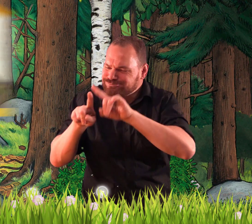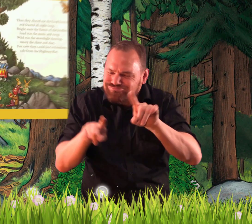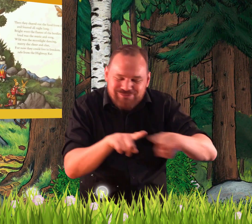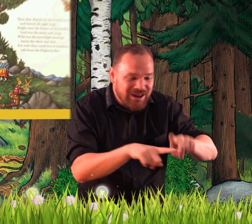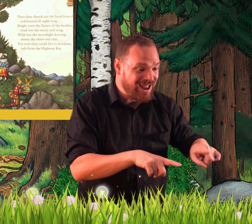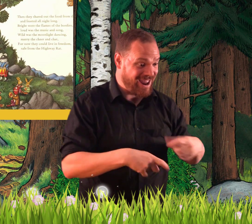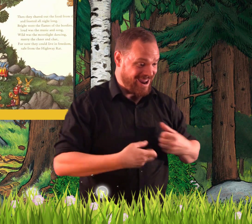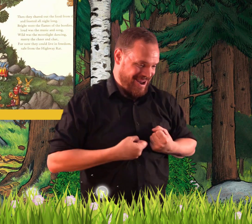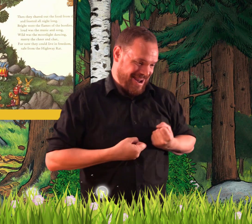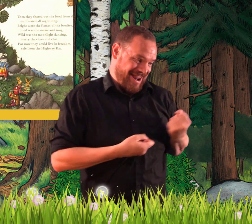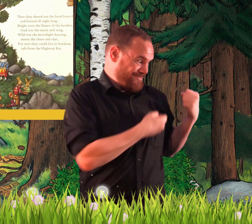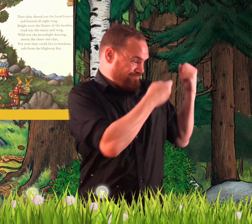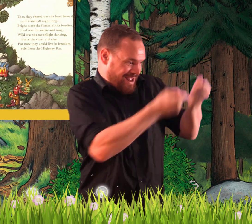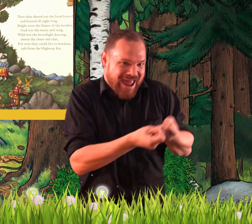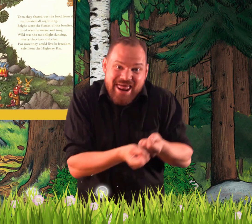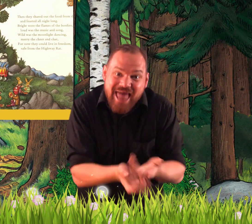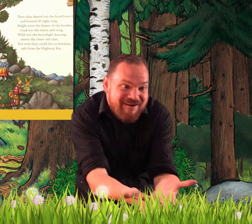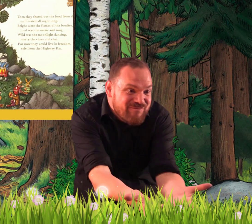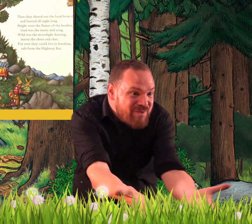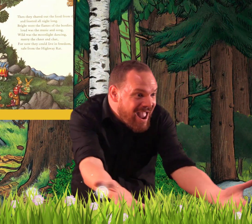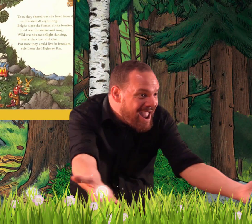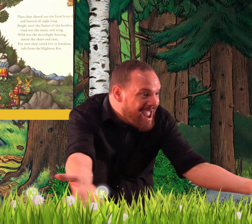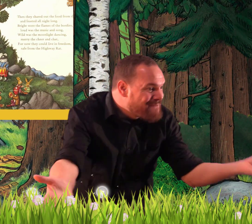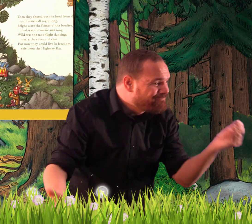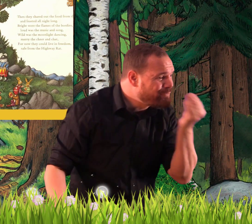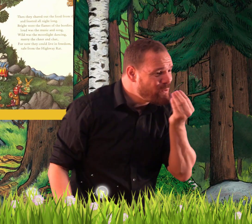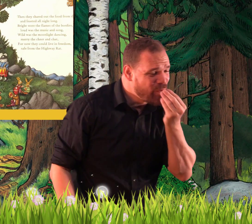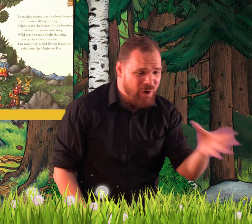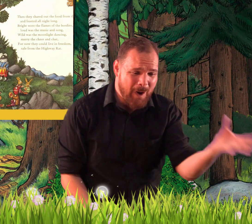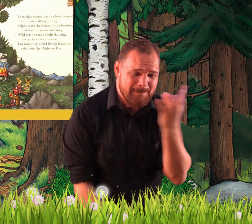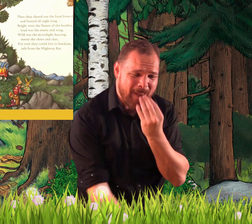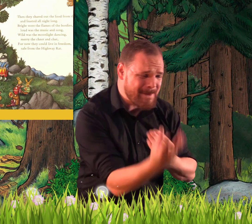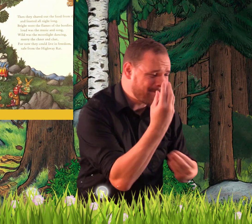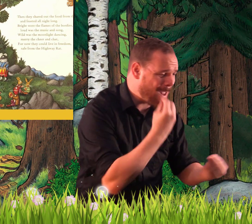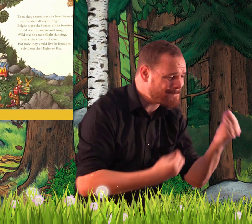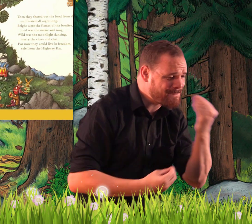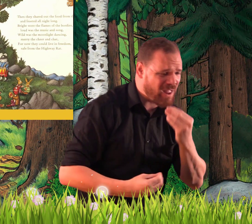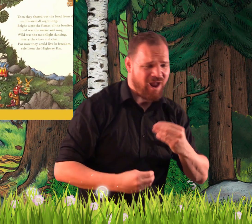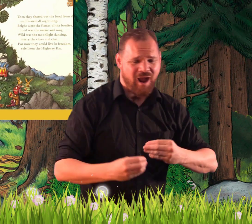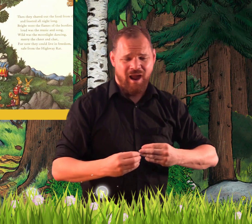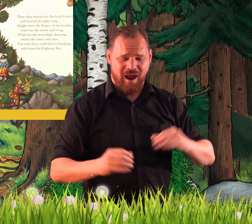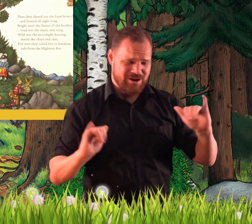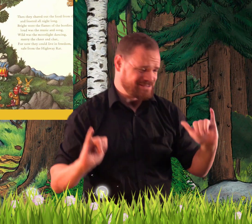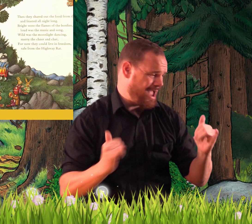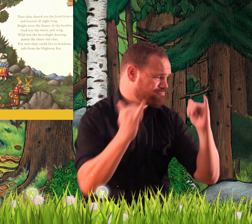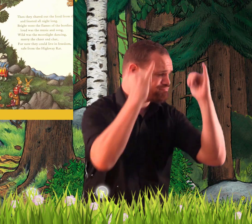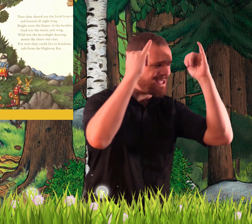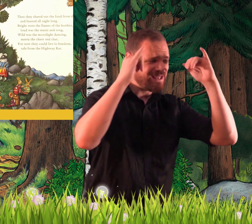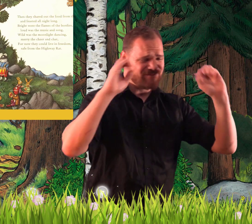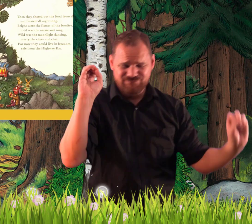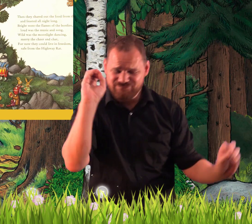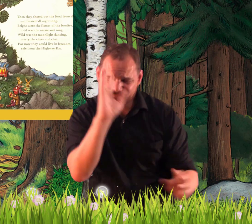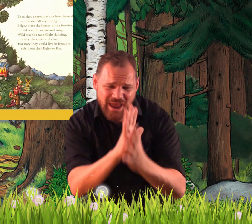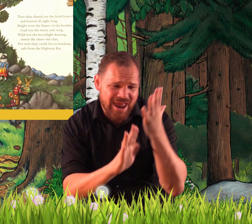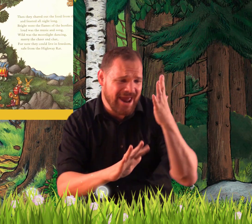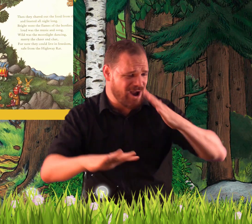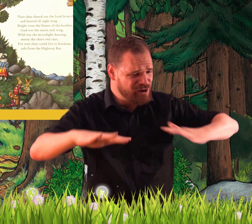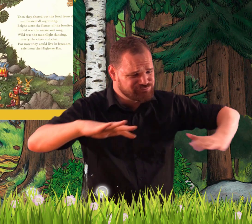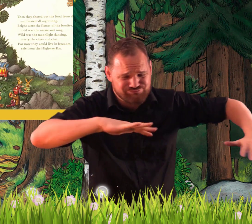to her hungry friends. All the animals were there, and they shared out all of the food from the saddlebags and feasted all night long. They